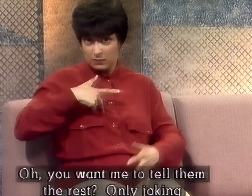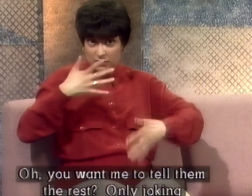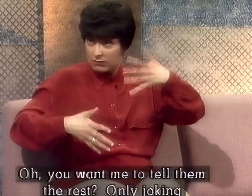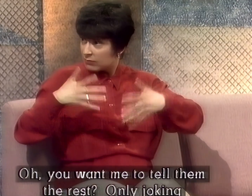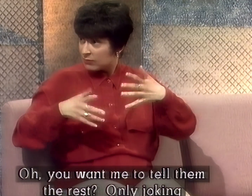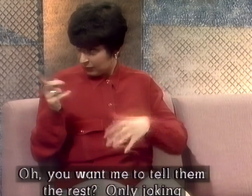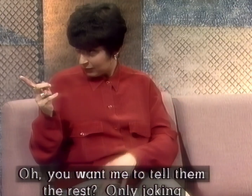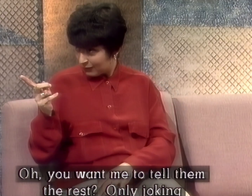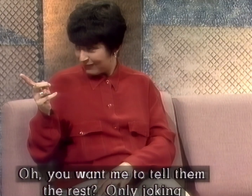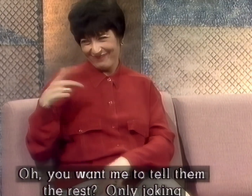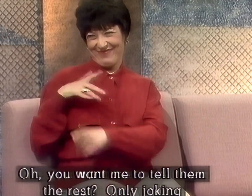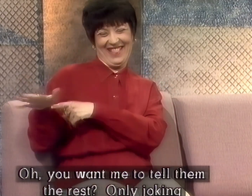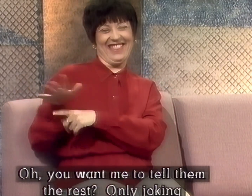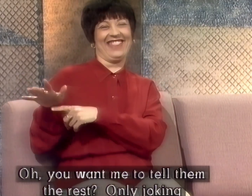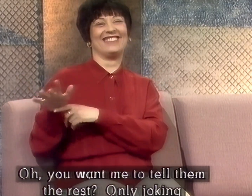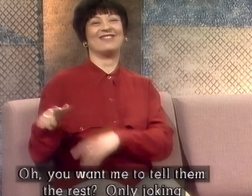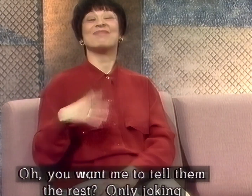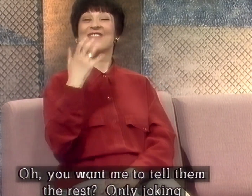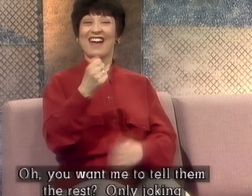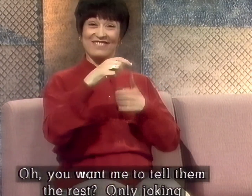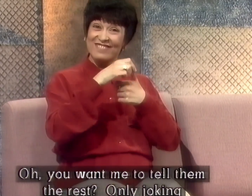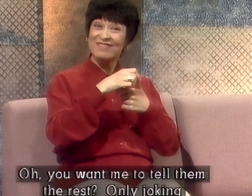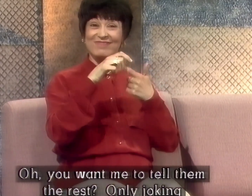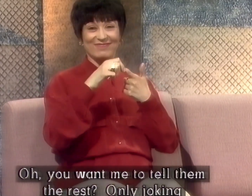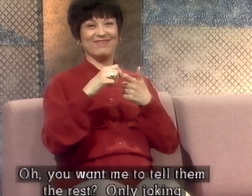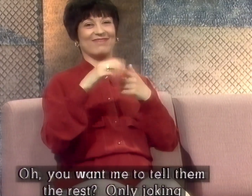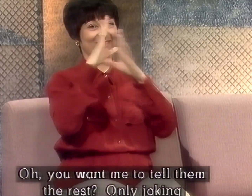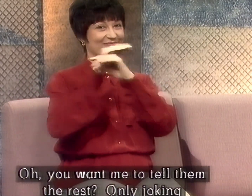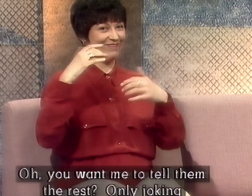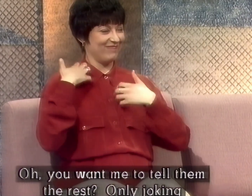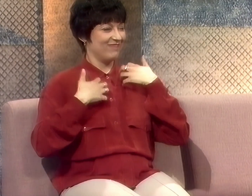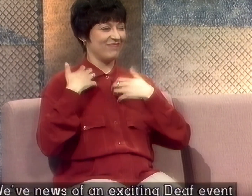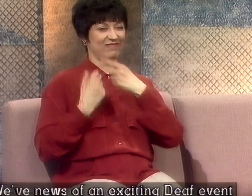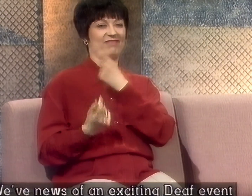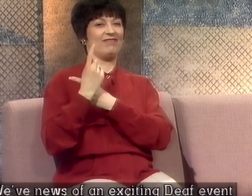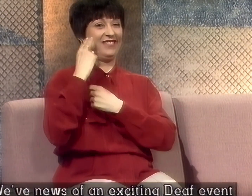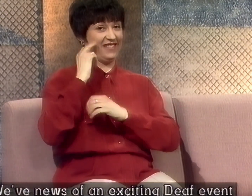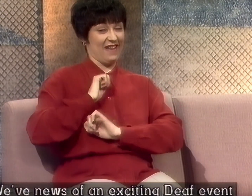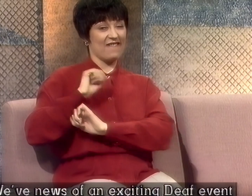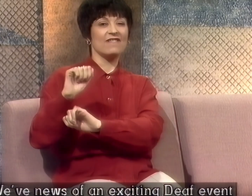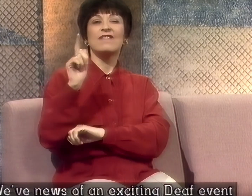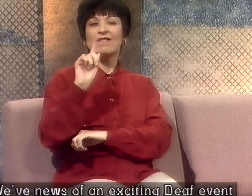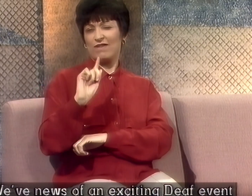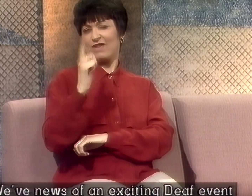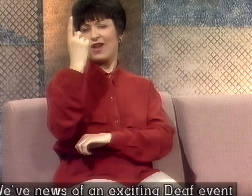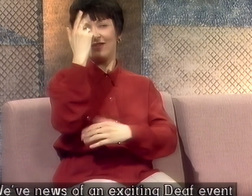Oh, you want me to tell them the rest? Only joking. We have news of an exciting deaf event to tell you